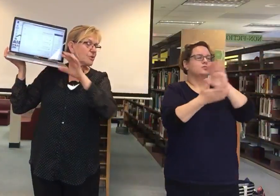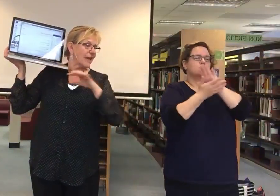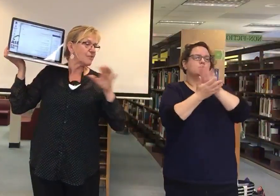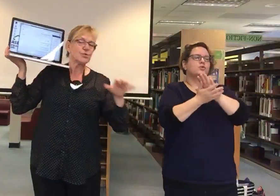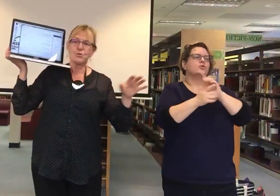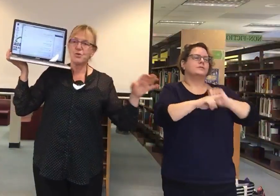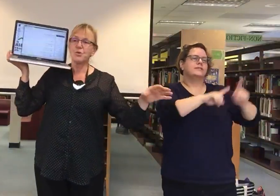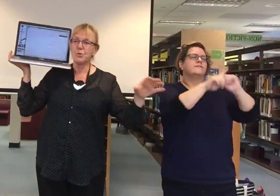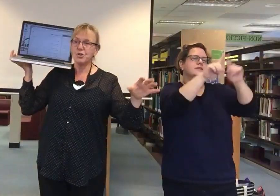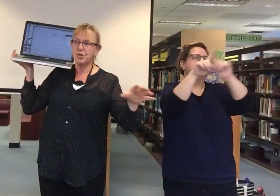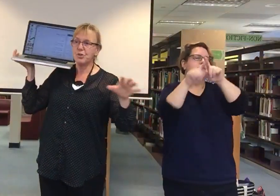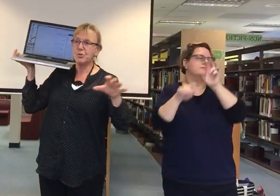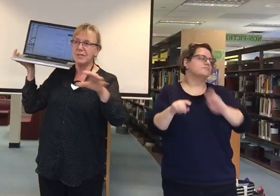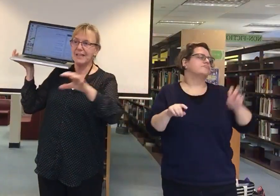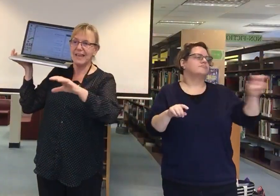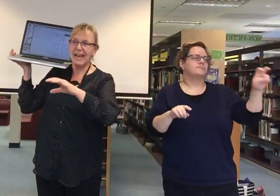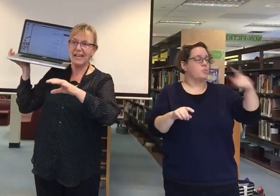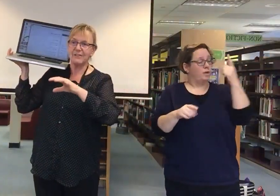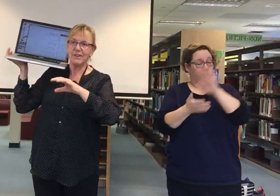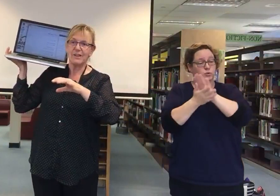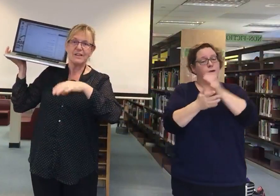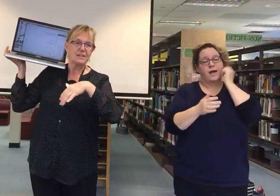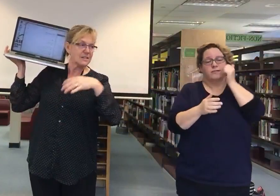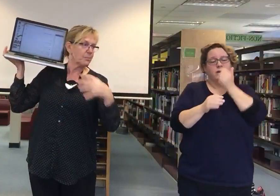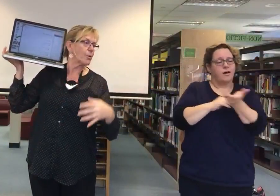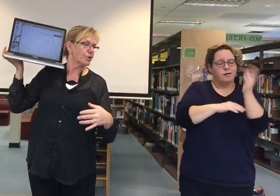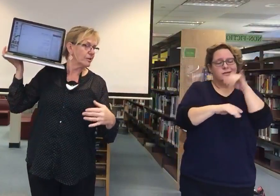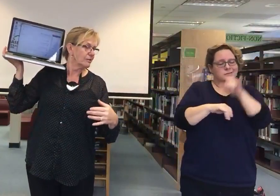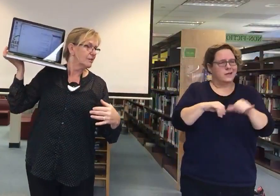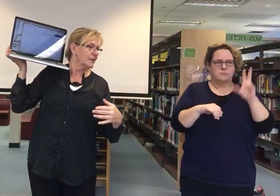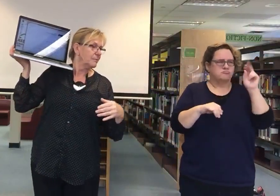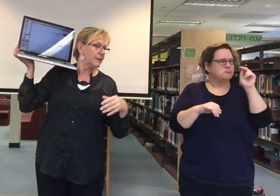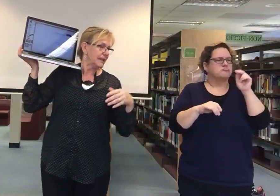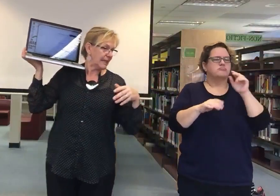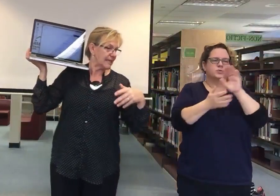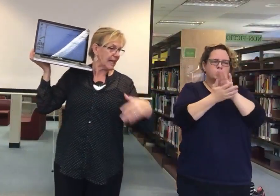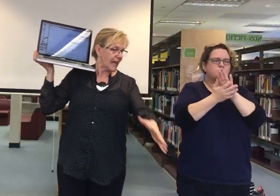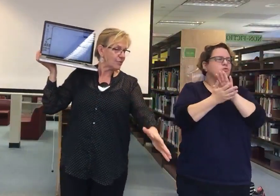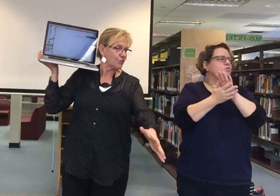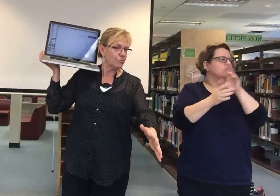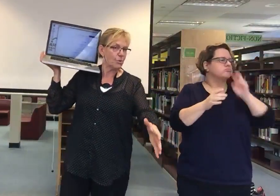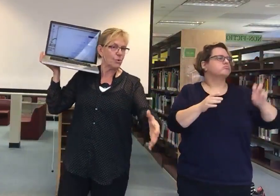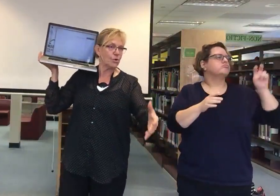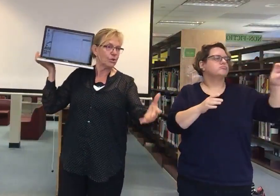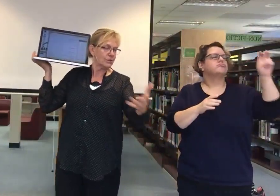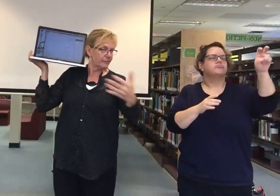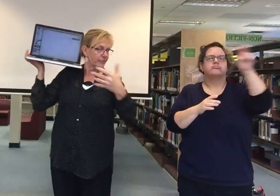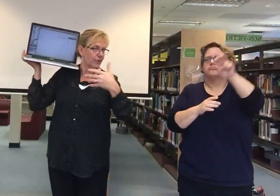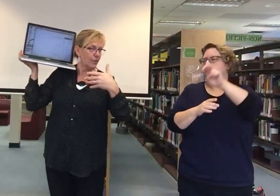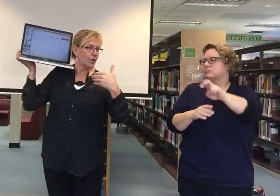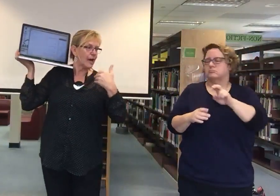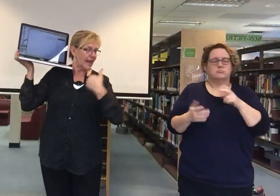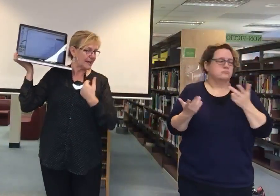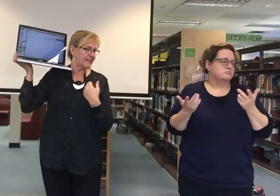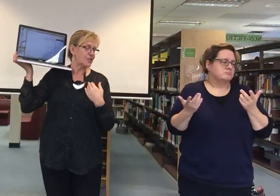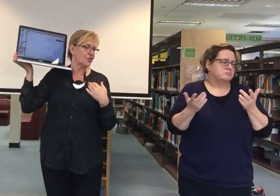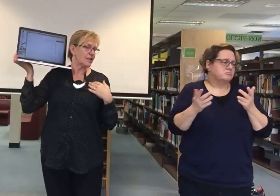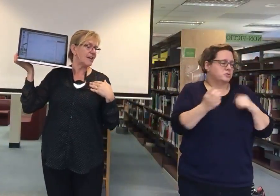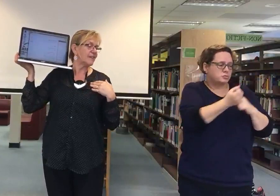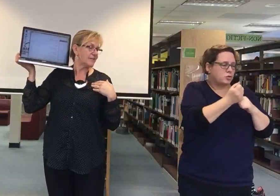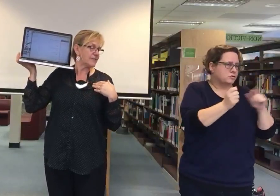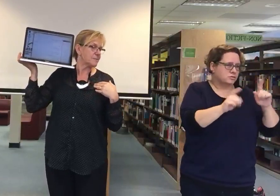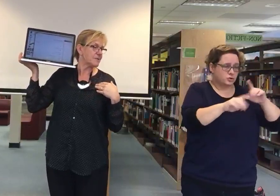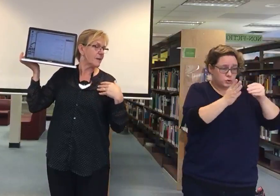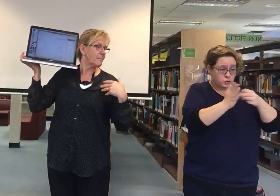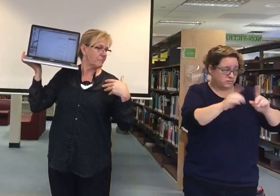different schools. They have certain school students that they kind of support, be it in the classroom or the teacher of